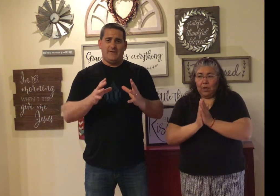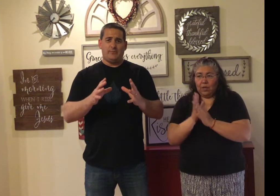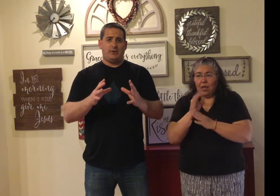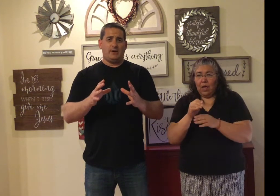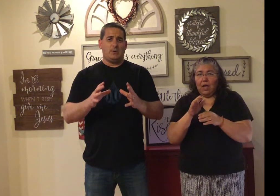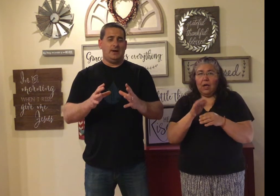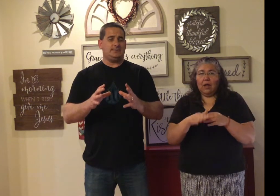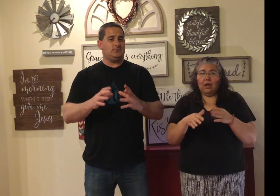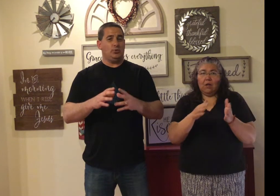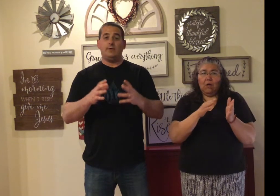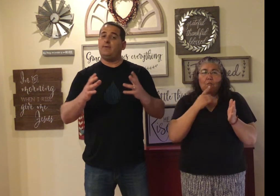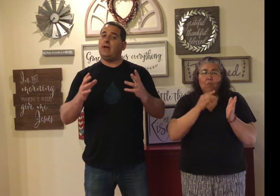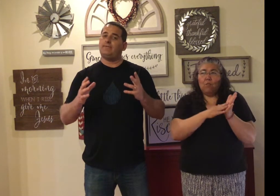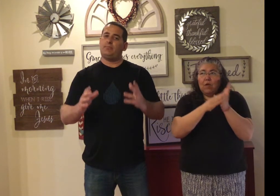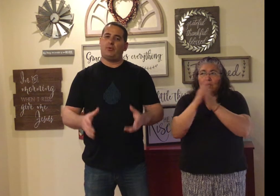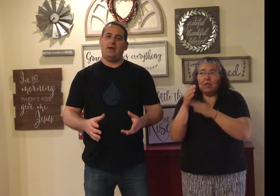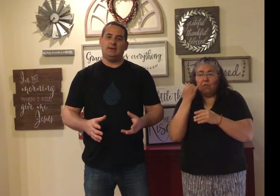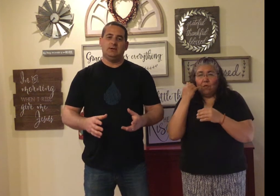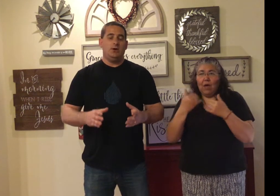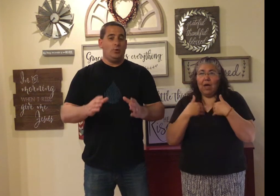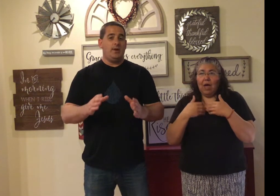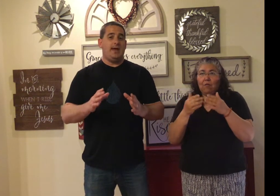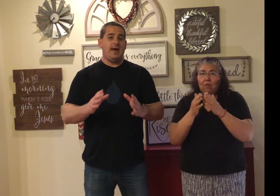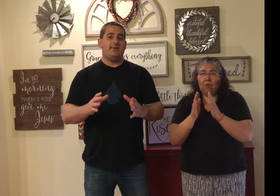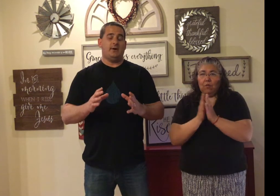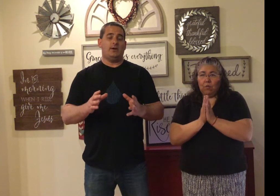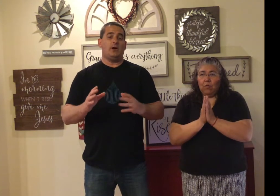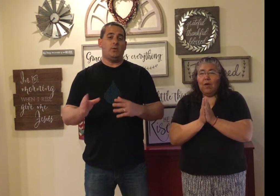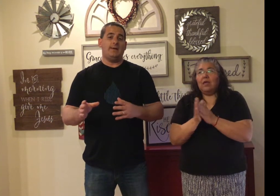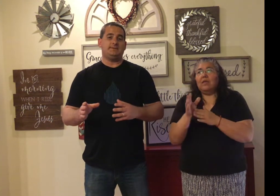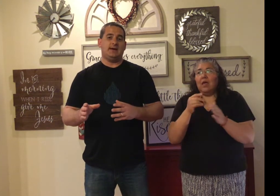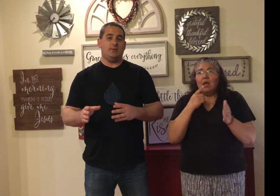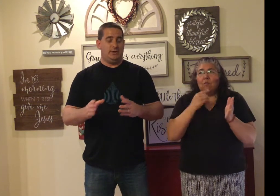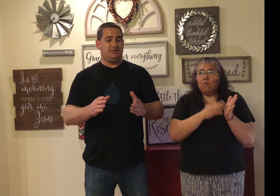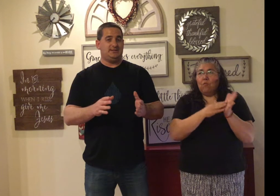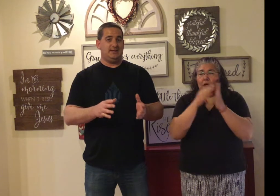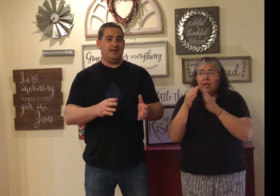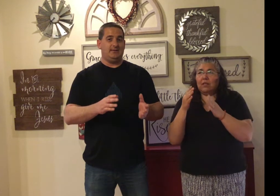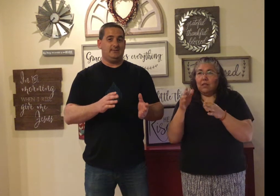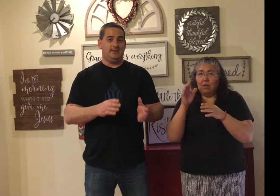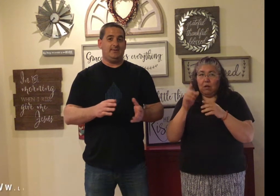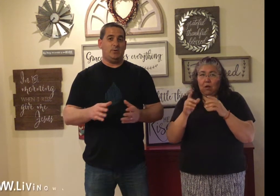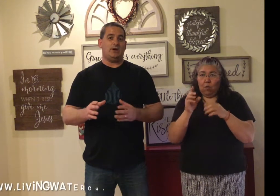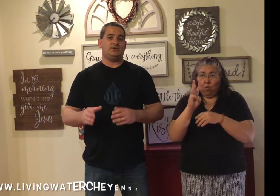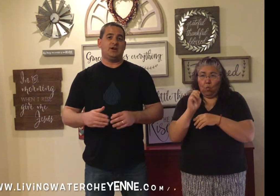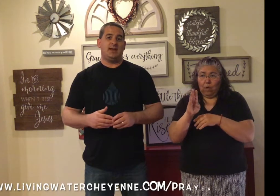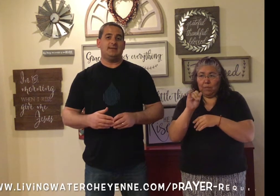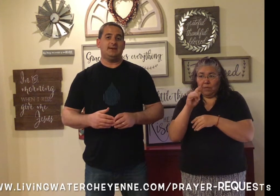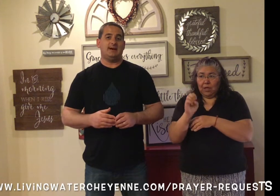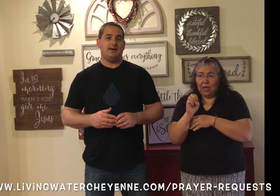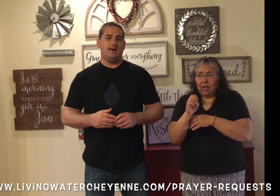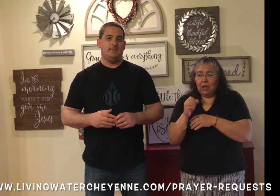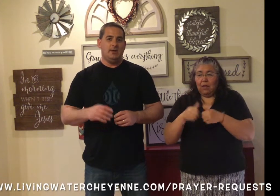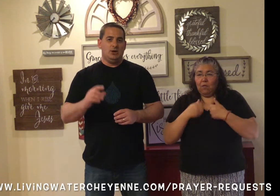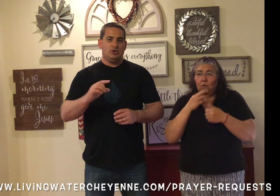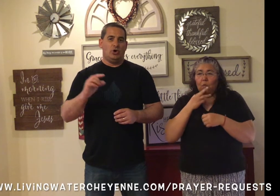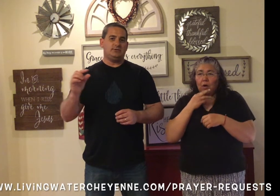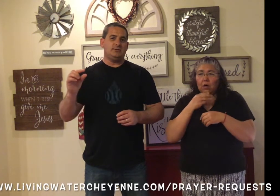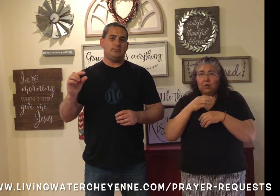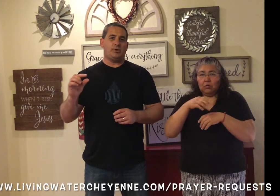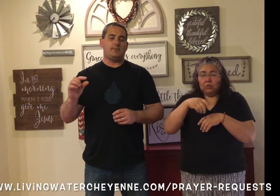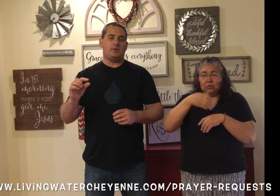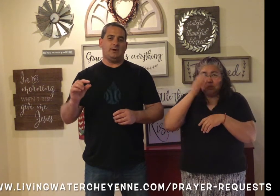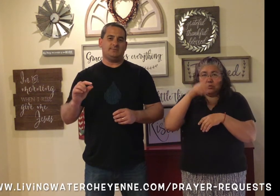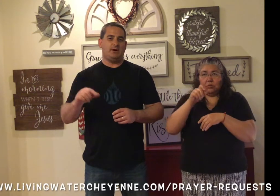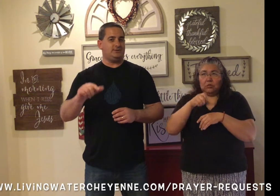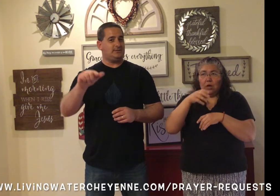if you have a prayer request or if you have a praise, we have on our website, which is, again, livingwatercheyenne.com, go to